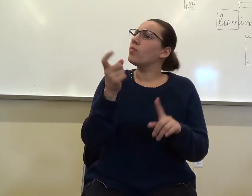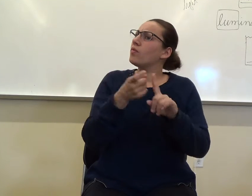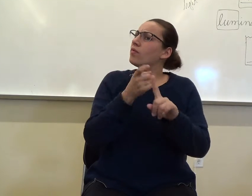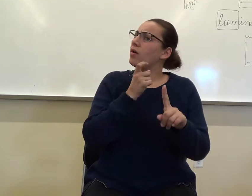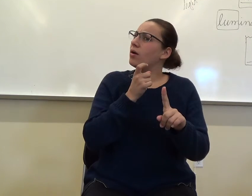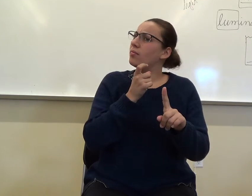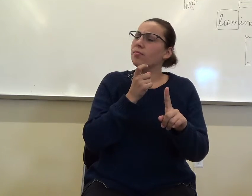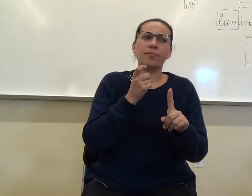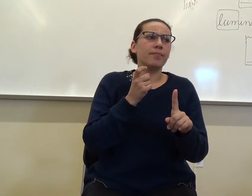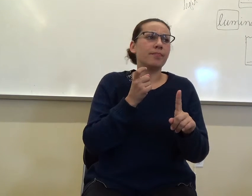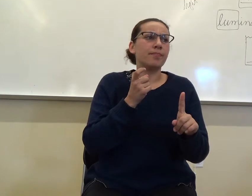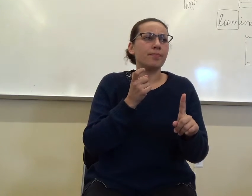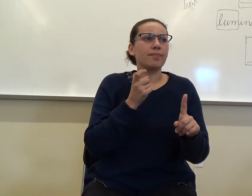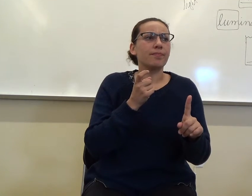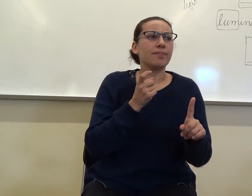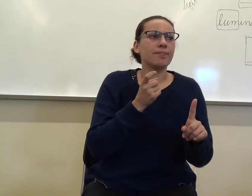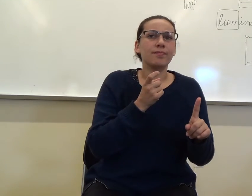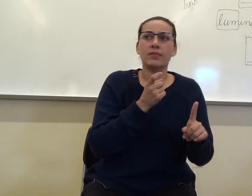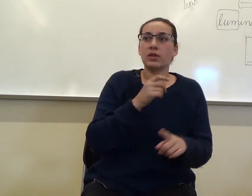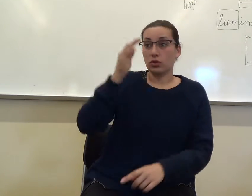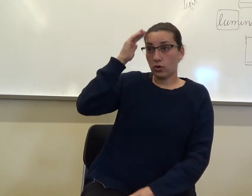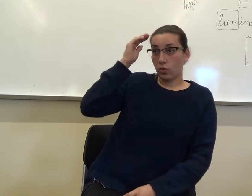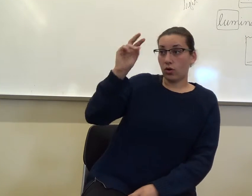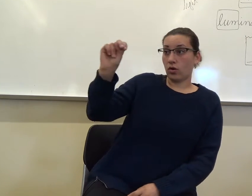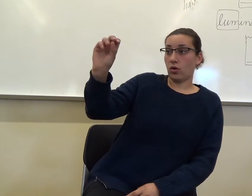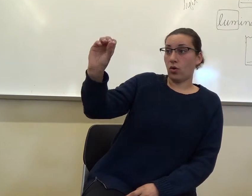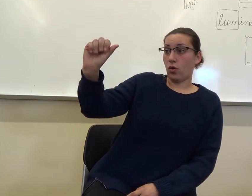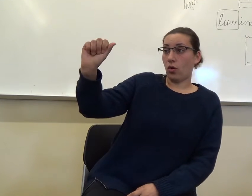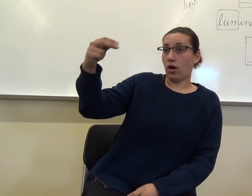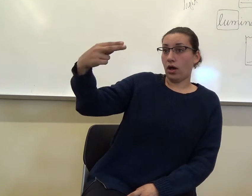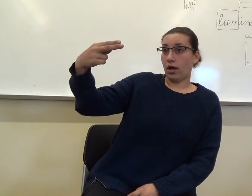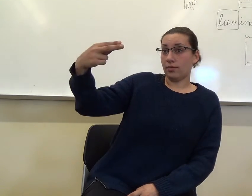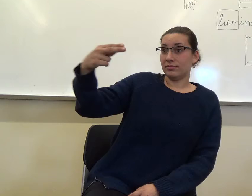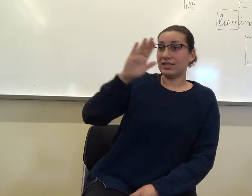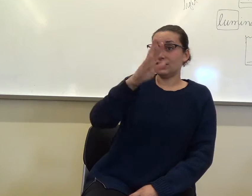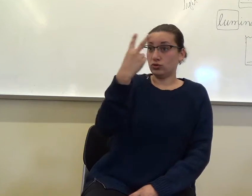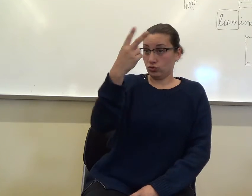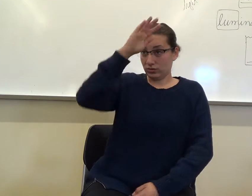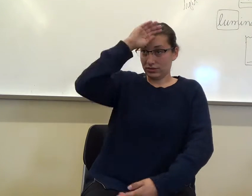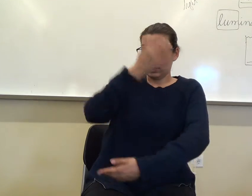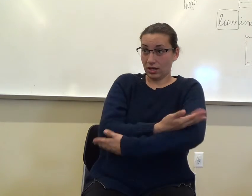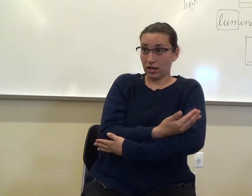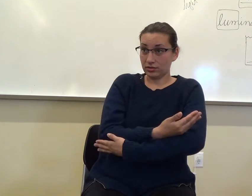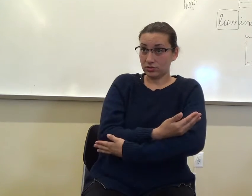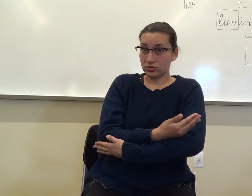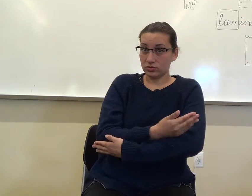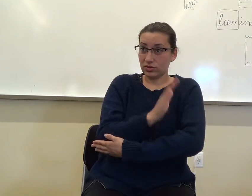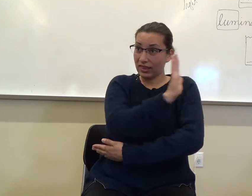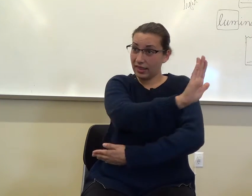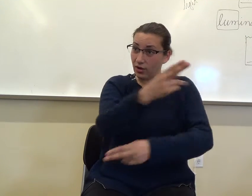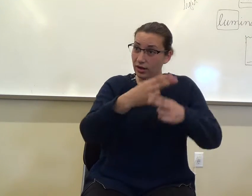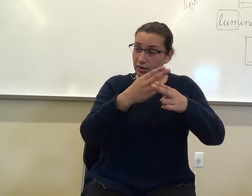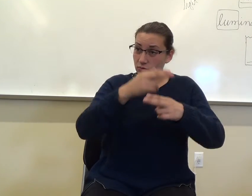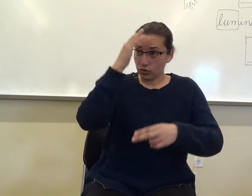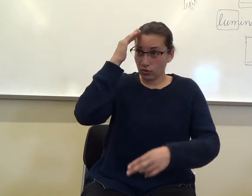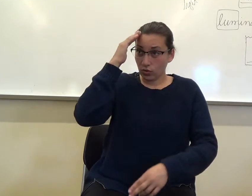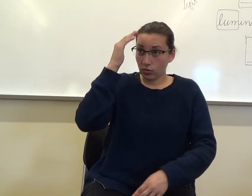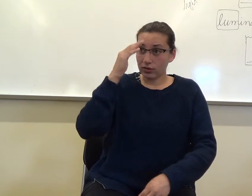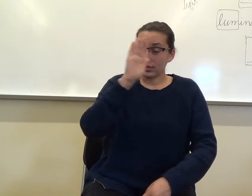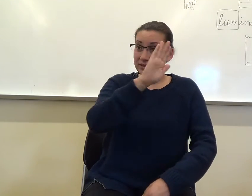weirdly enough, Noah's 2 sons. Anybody know what Noah's 2 sons' names were? Do they have that in this movie? Has anyone